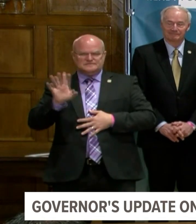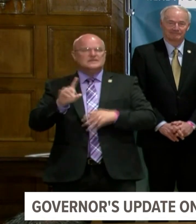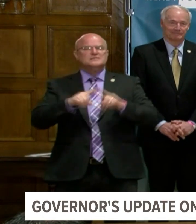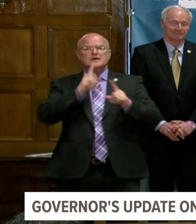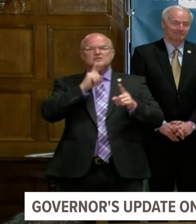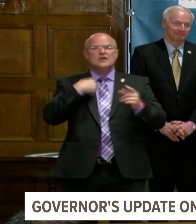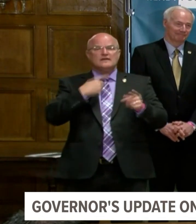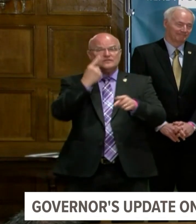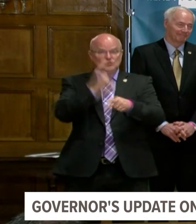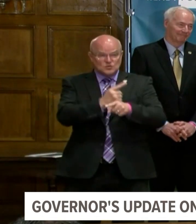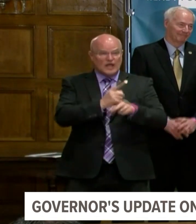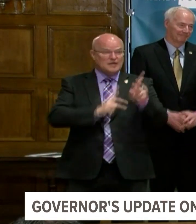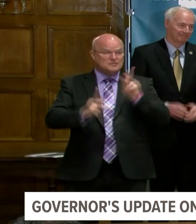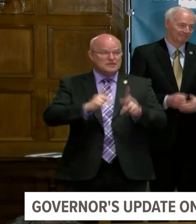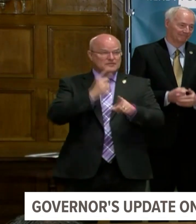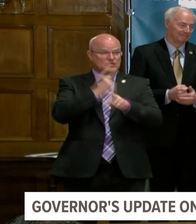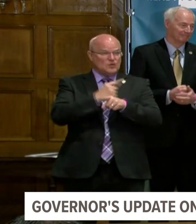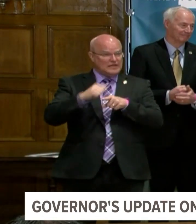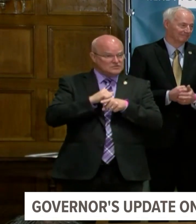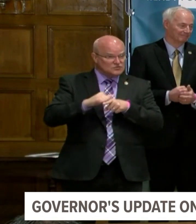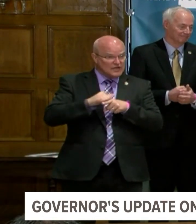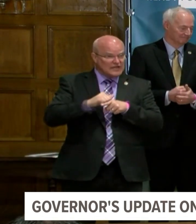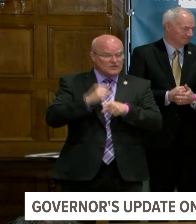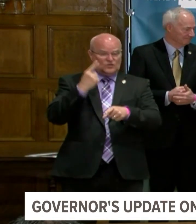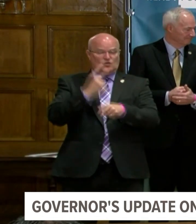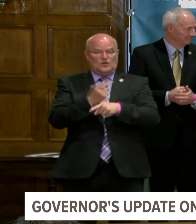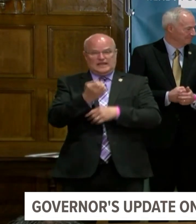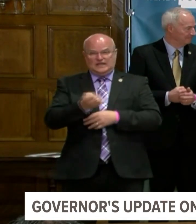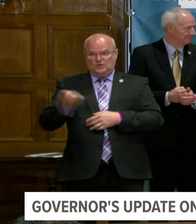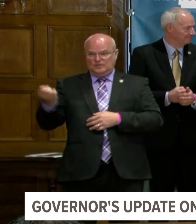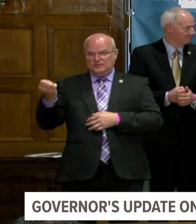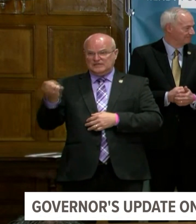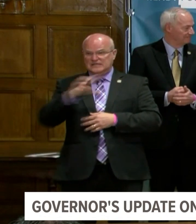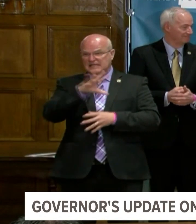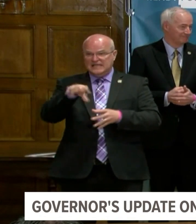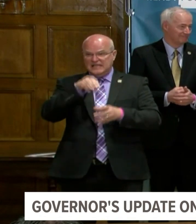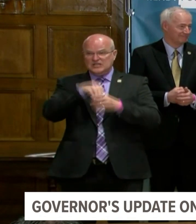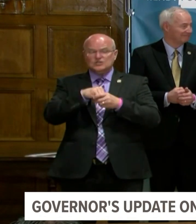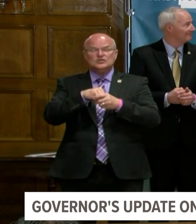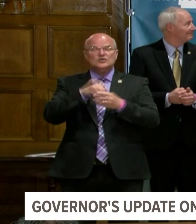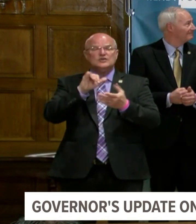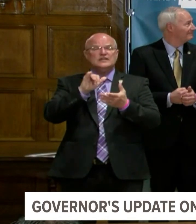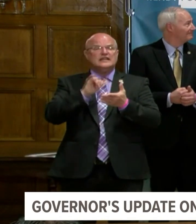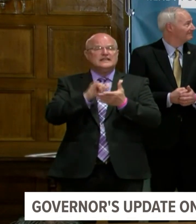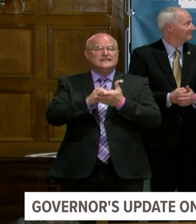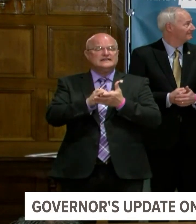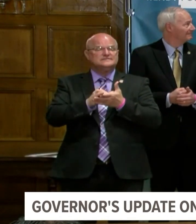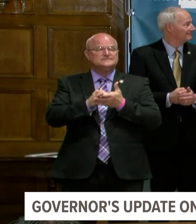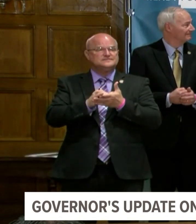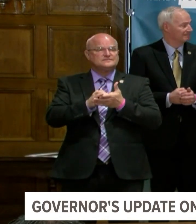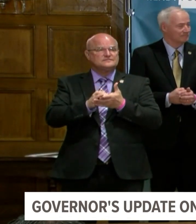making sure we have the right people with the right training, with the right equipment, including